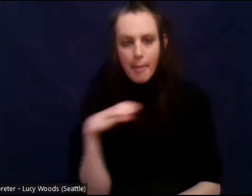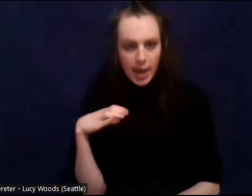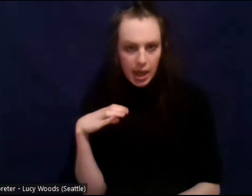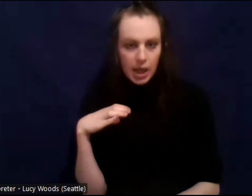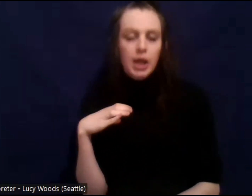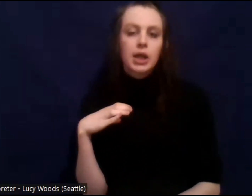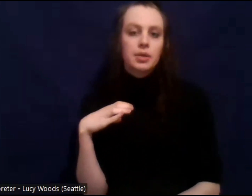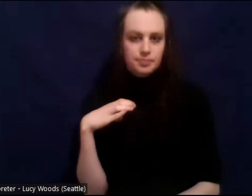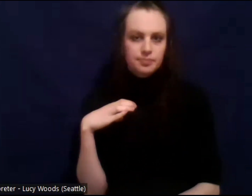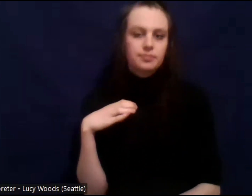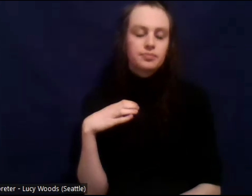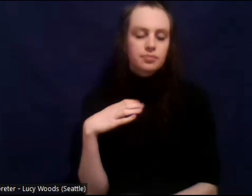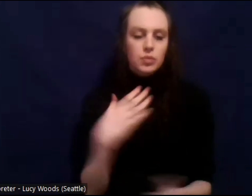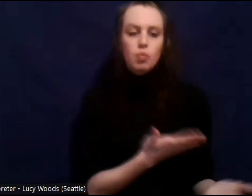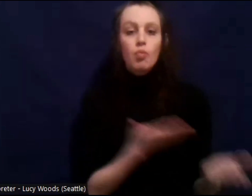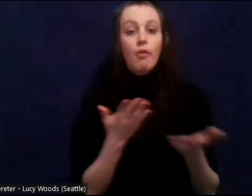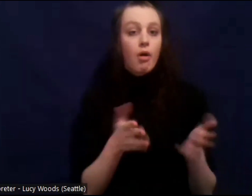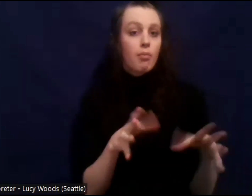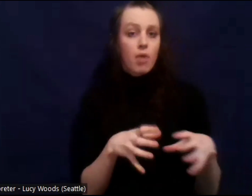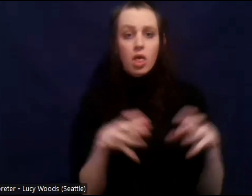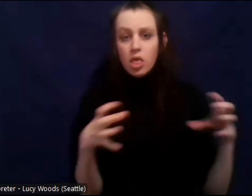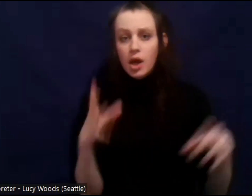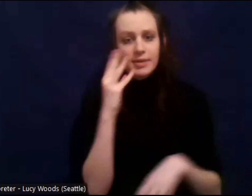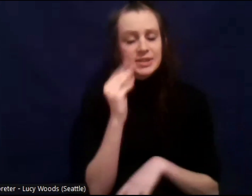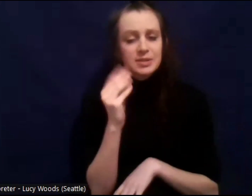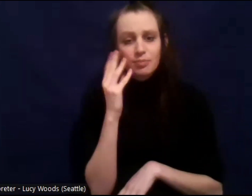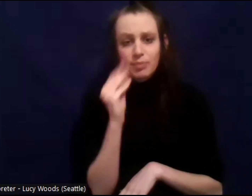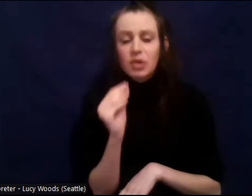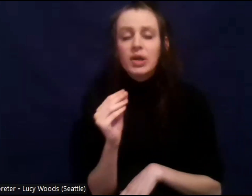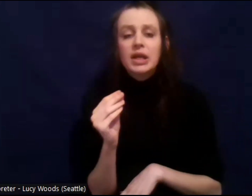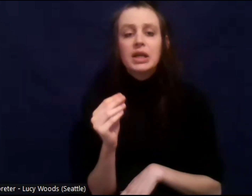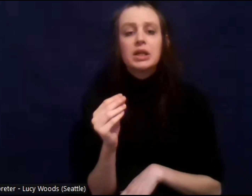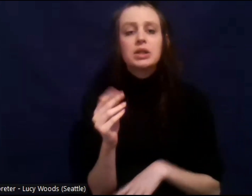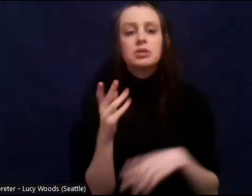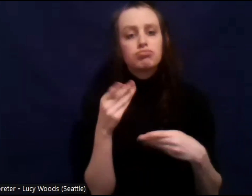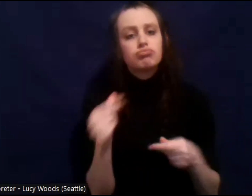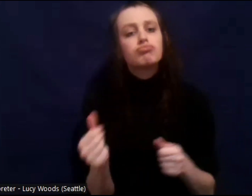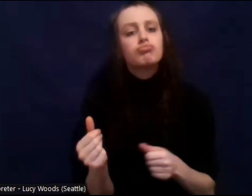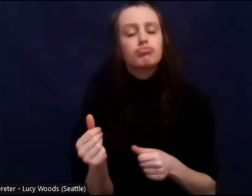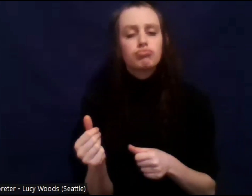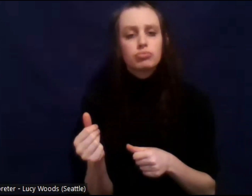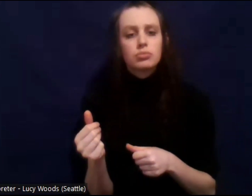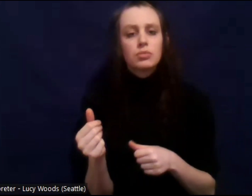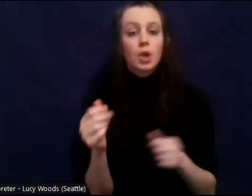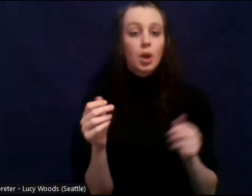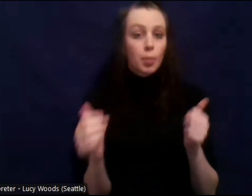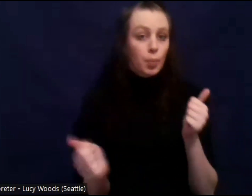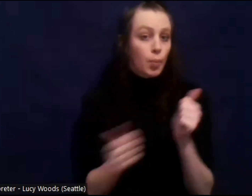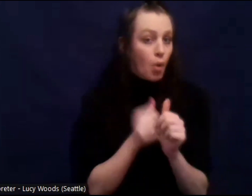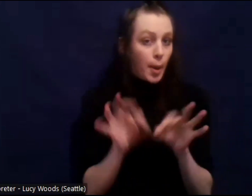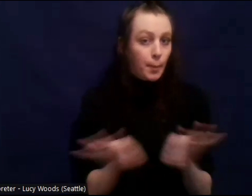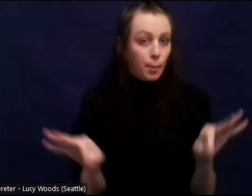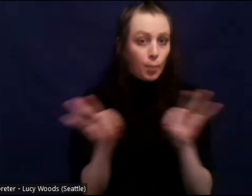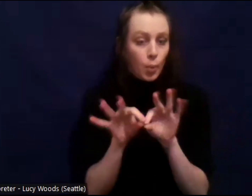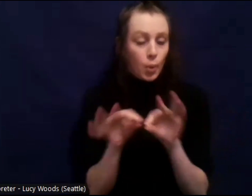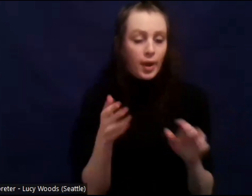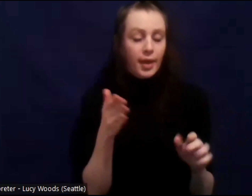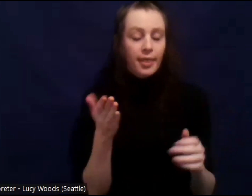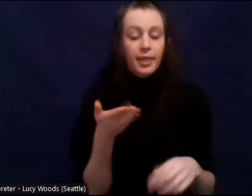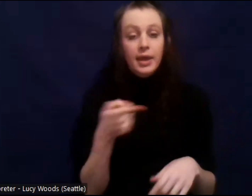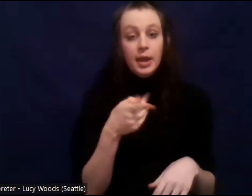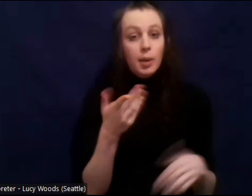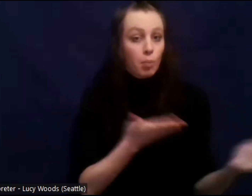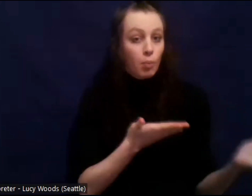lot of experience, grace. But the most important thing that he's brought is